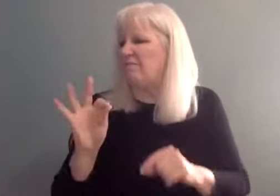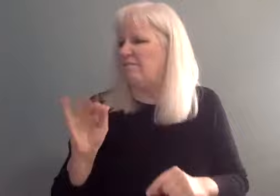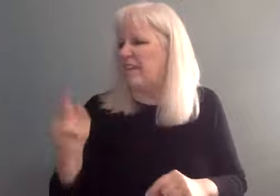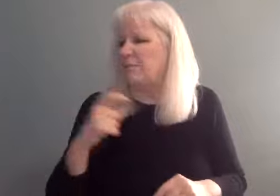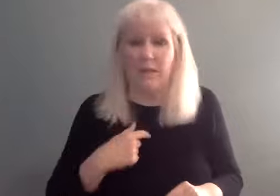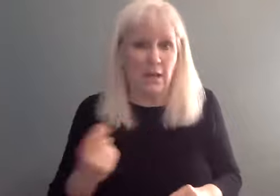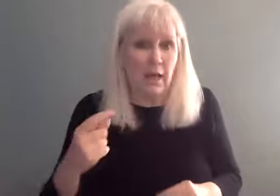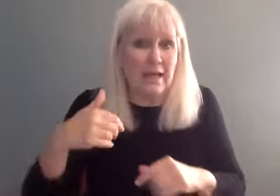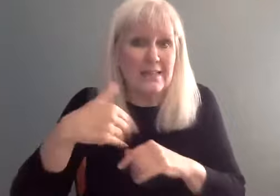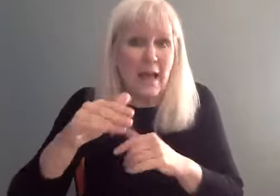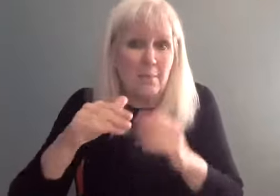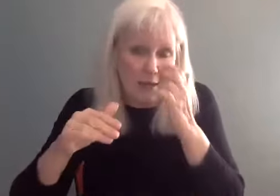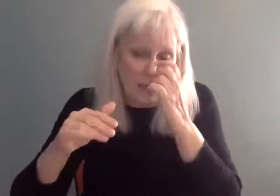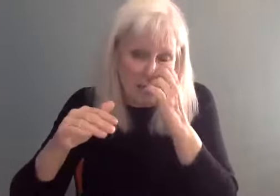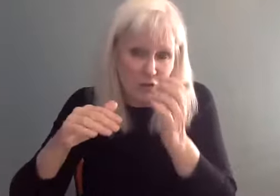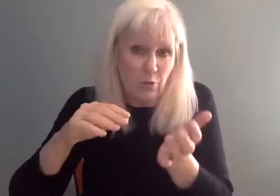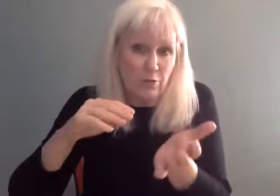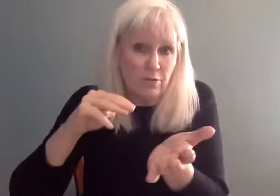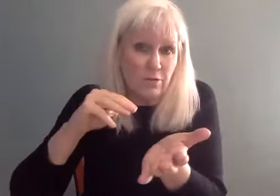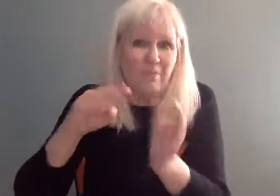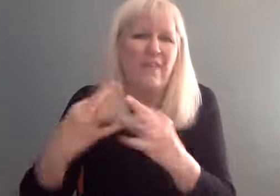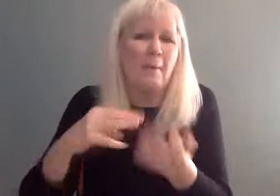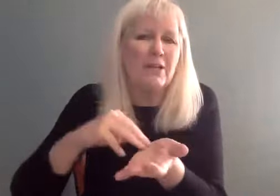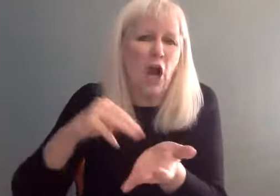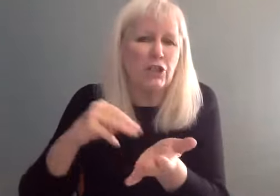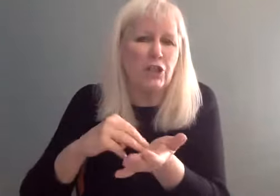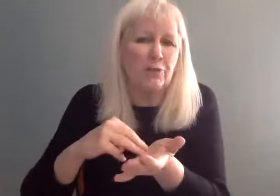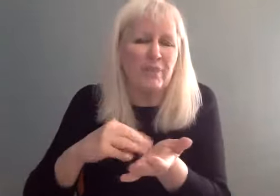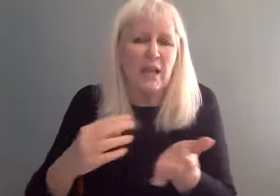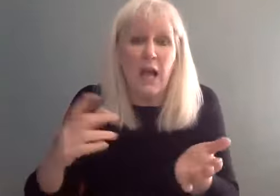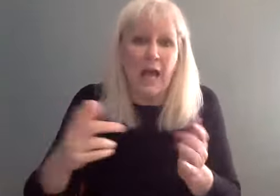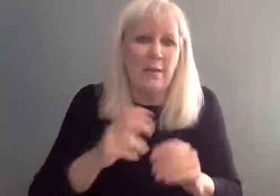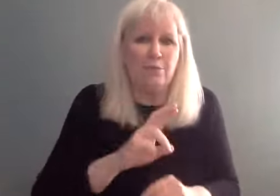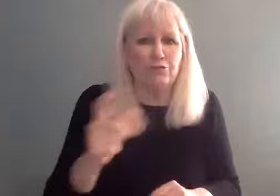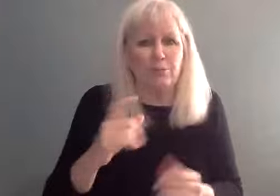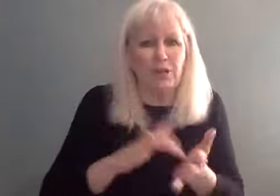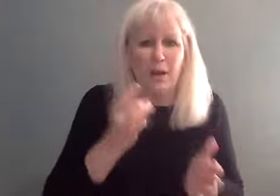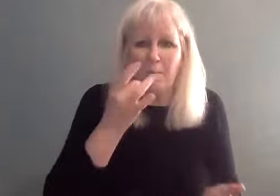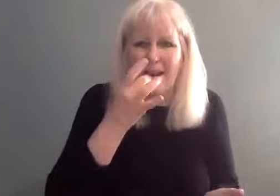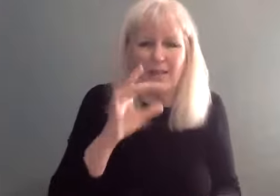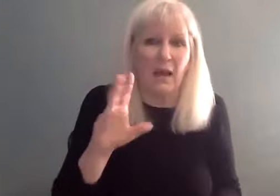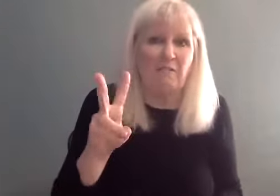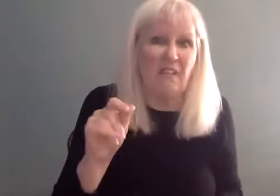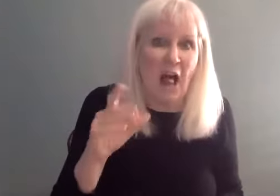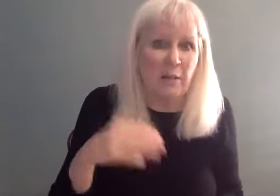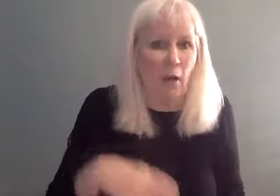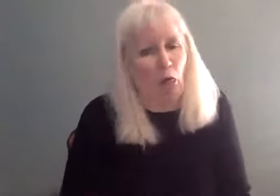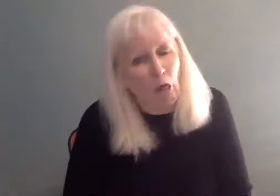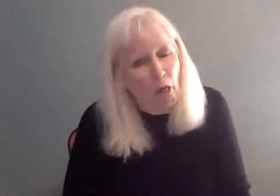for Valium therapy. I hate drilling on myself saying, let's party, not my thing. They sent me to a therapist that talks about maybe doing